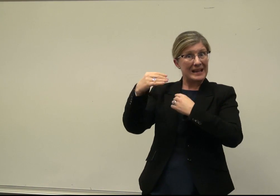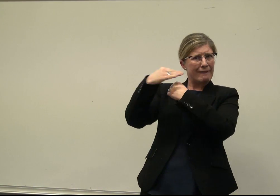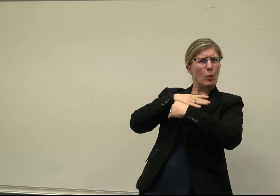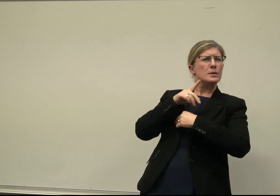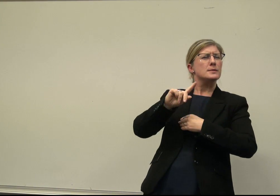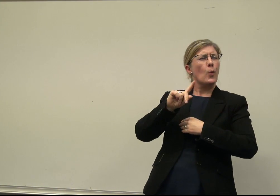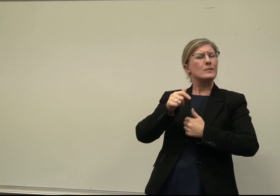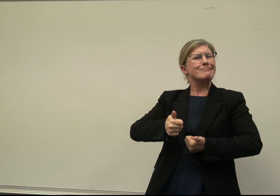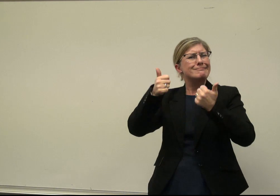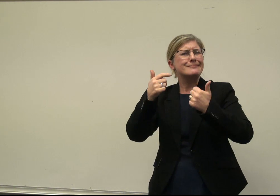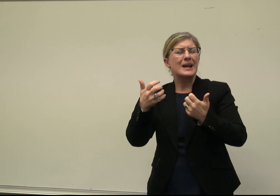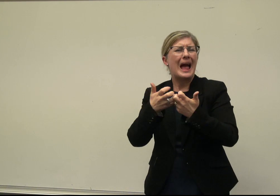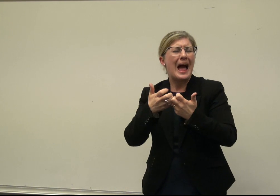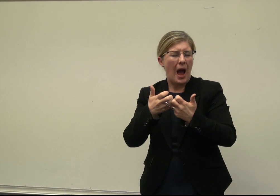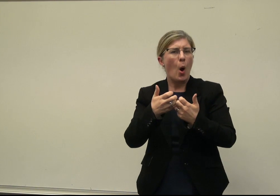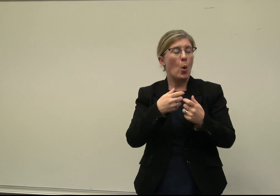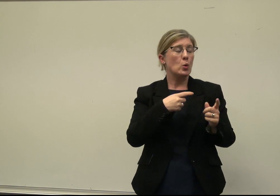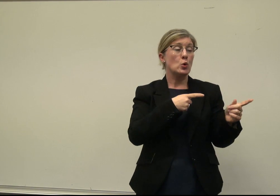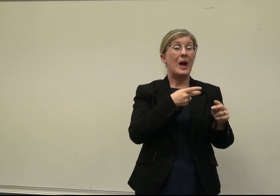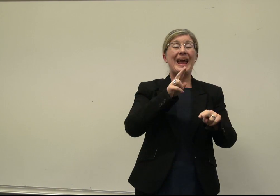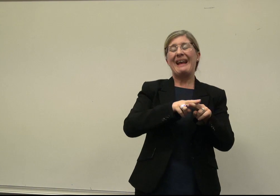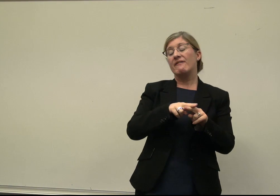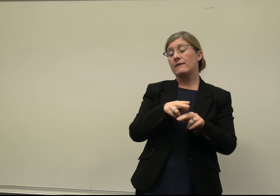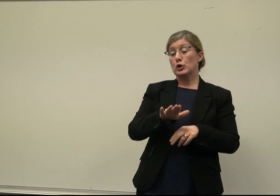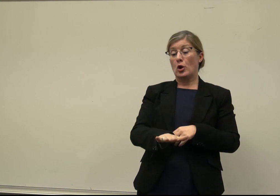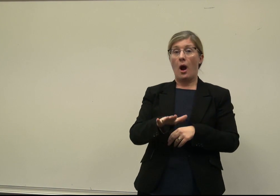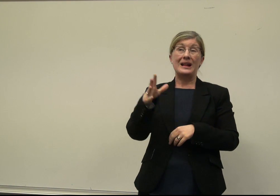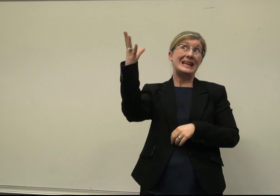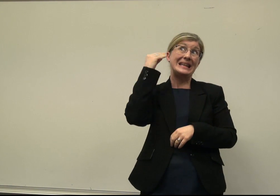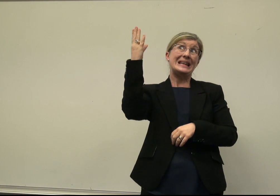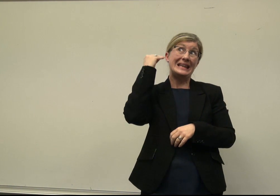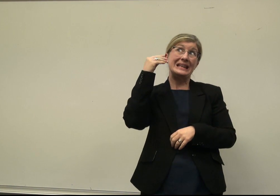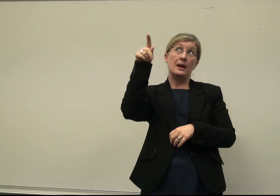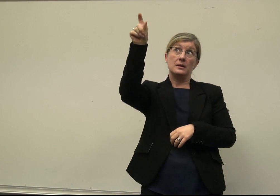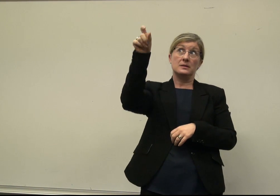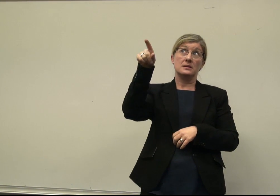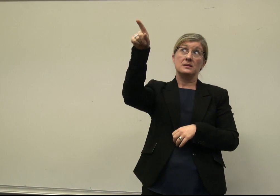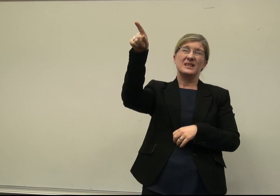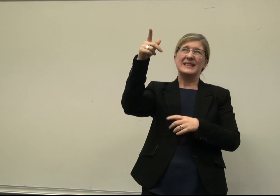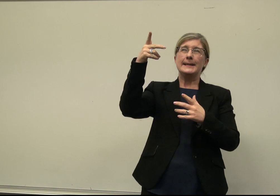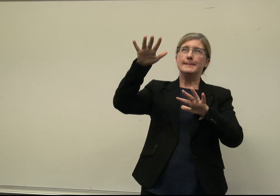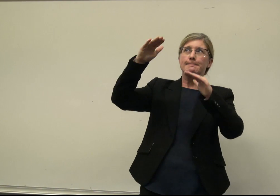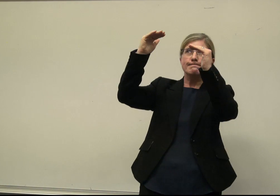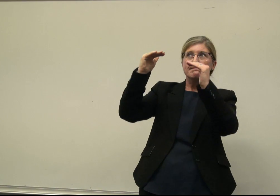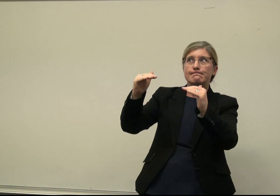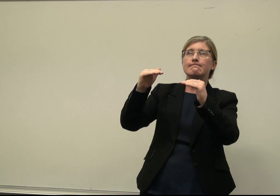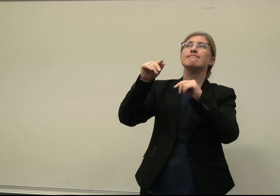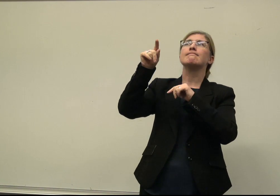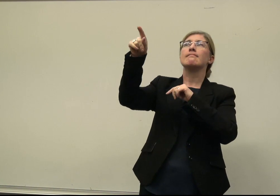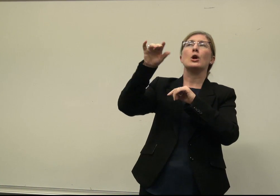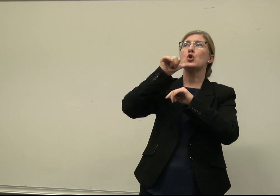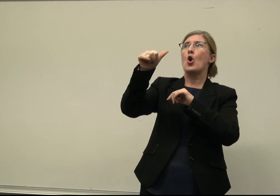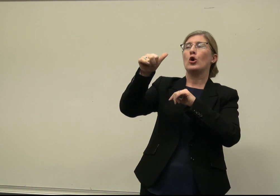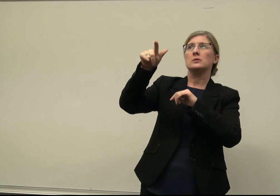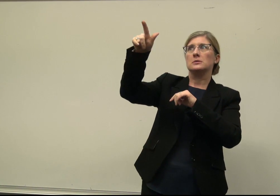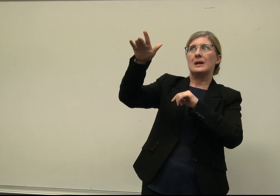hears predominantly this very low-level, non-native input, and just that,